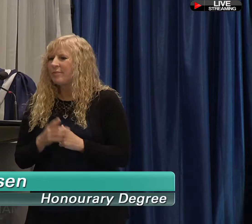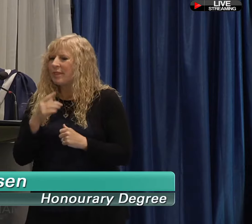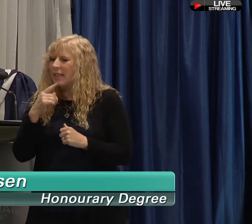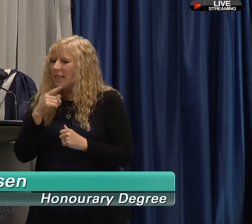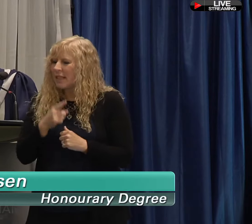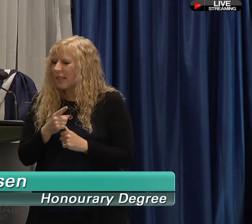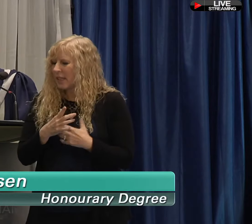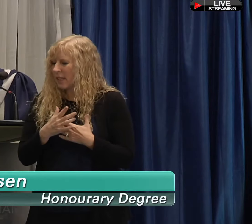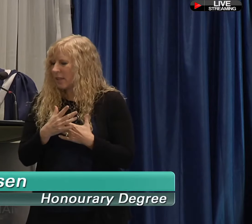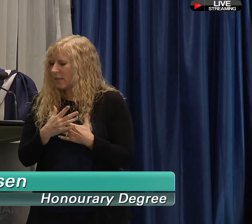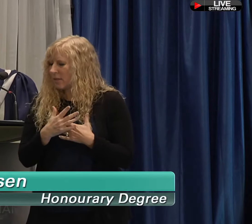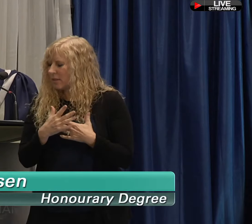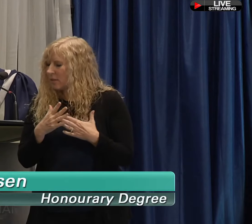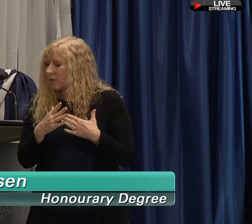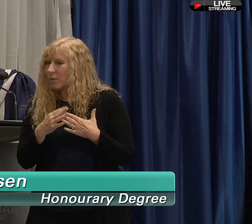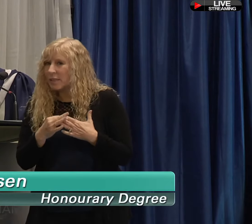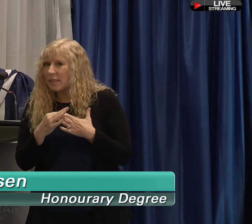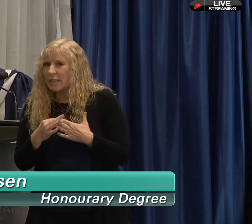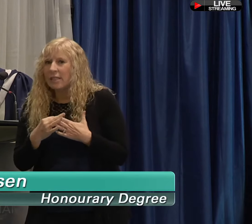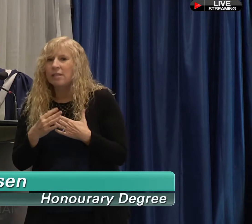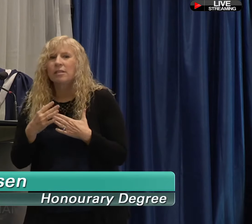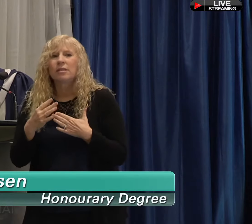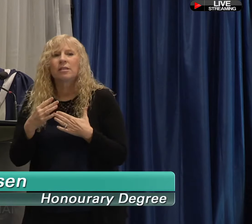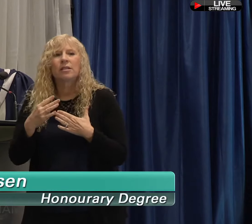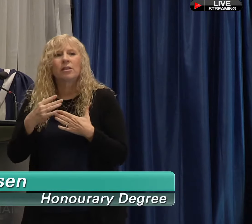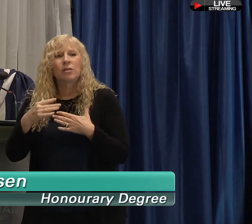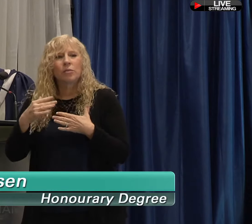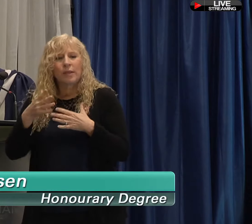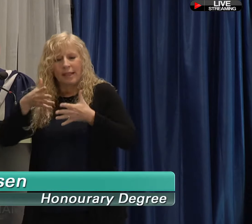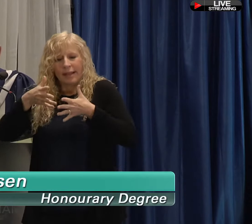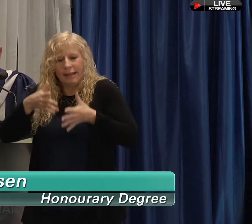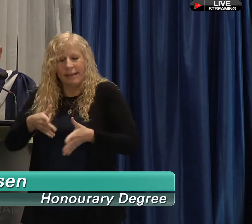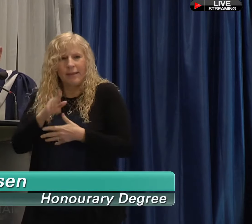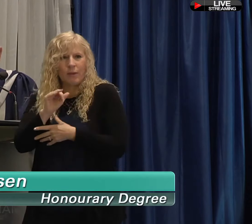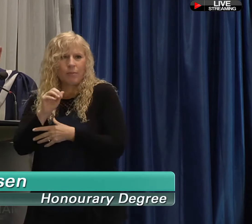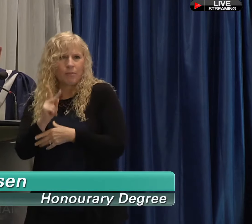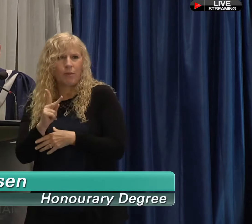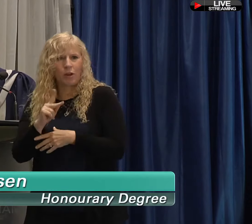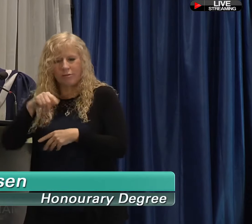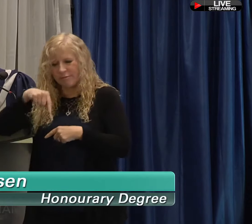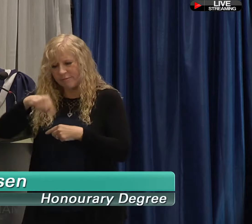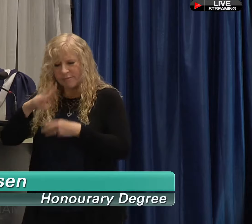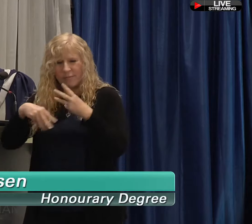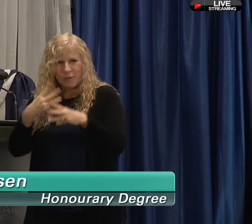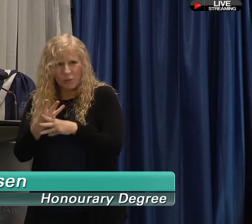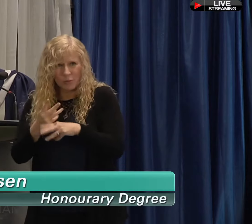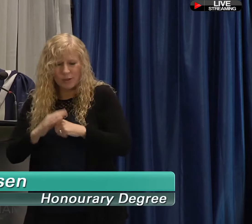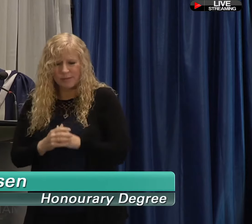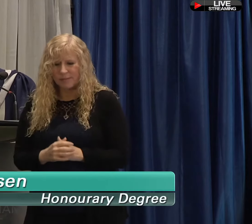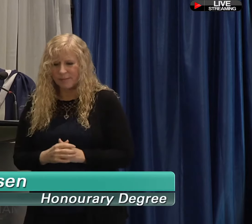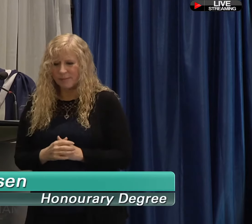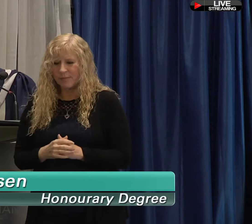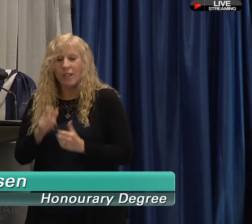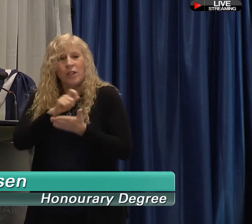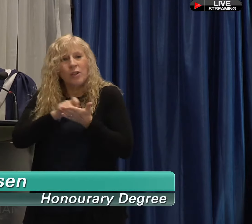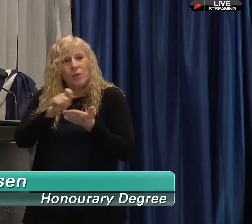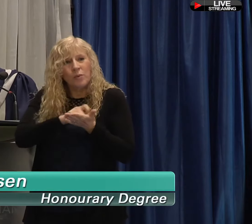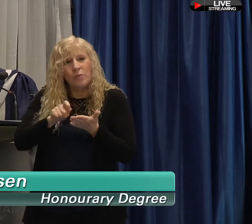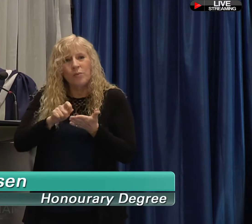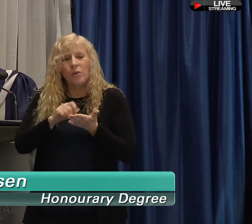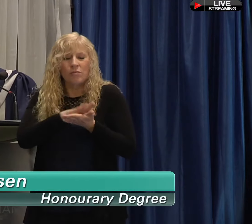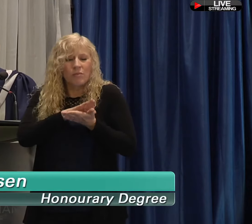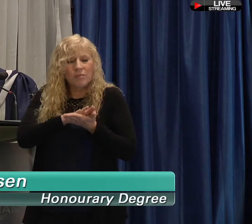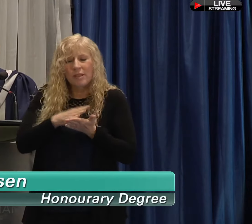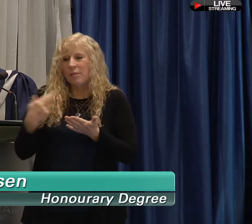leading to university, where he would leave his mark on this world through either academia, religion, or